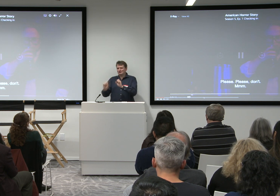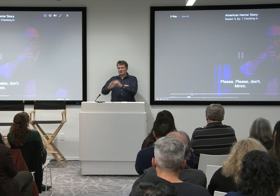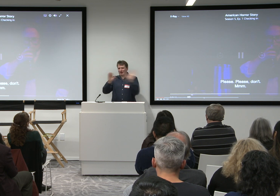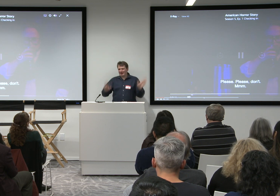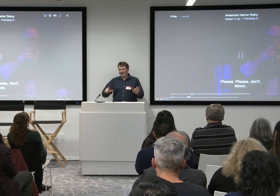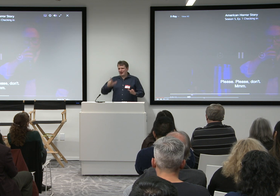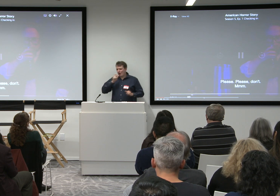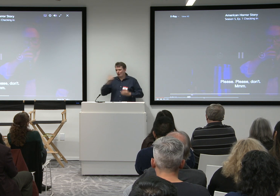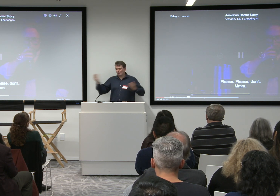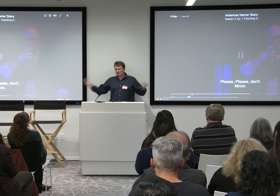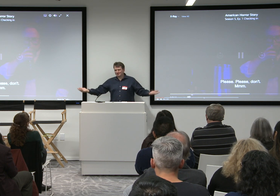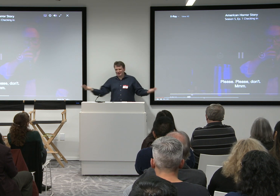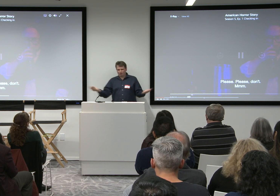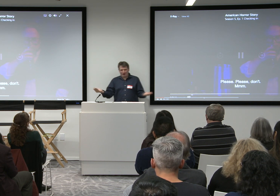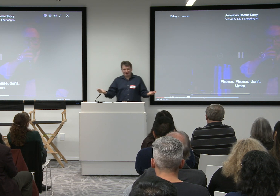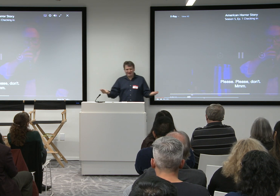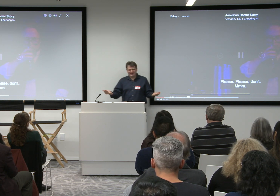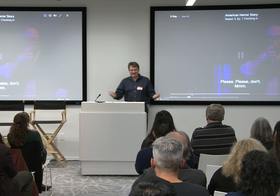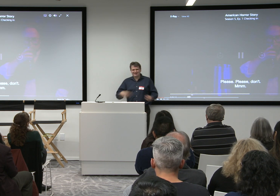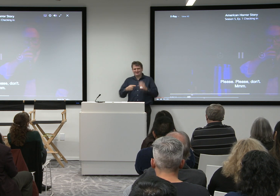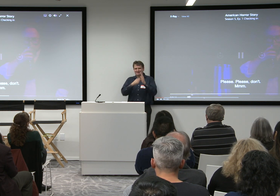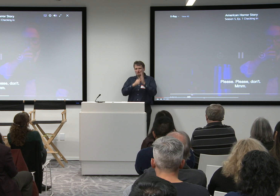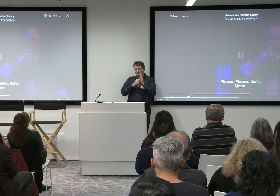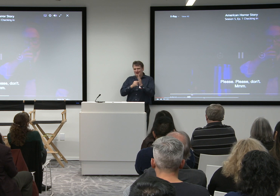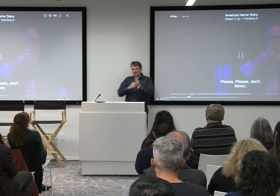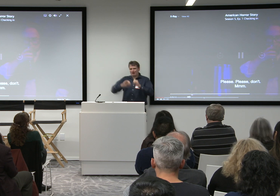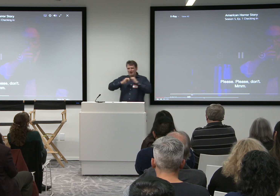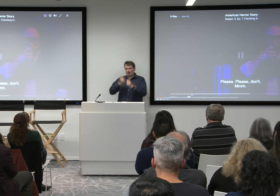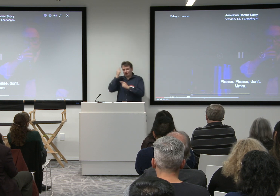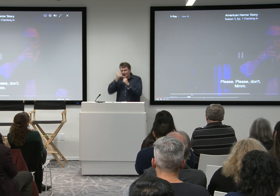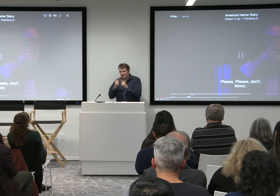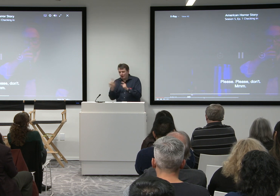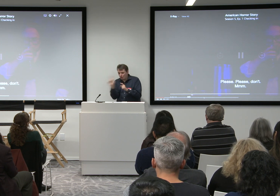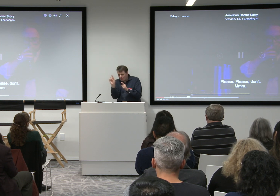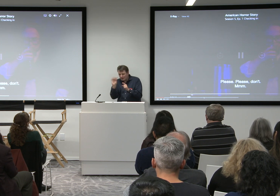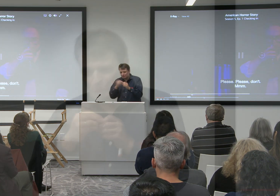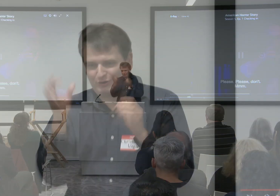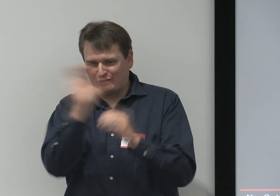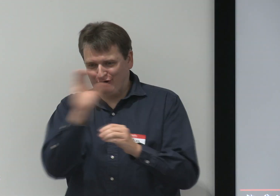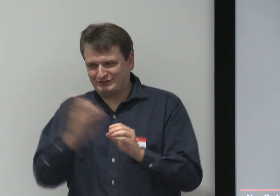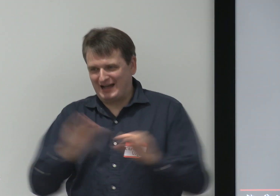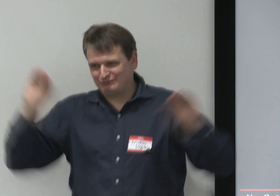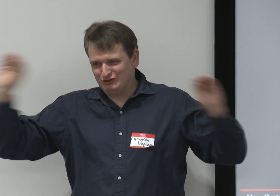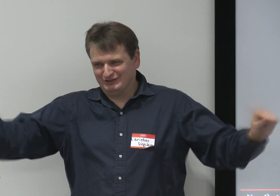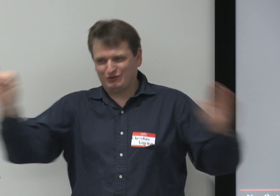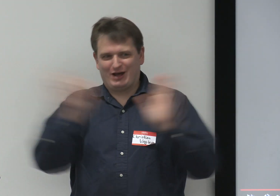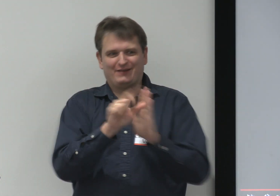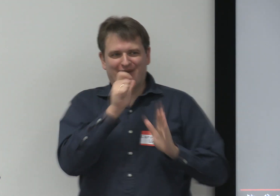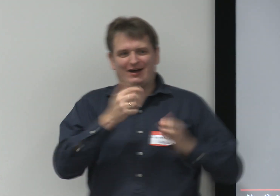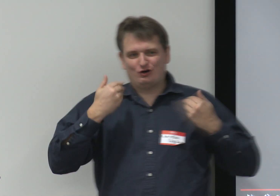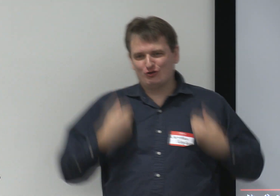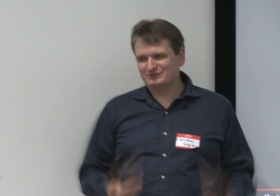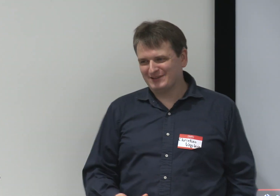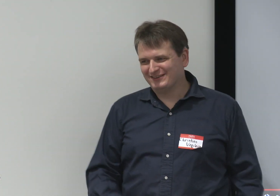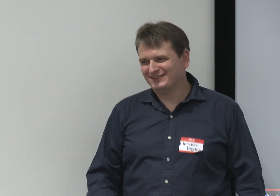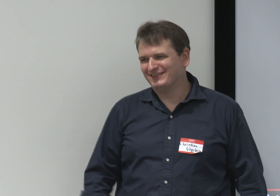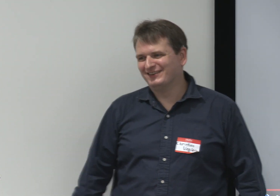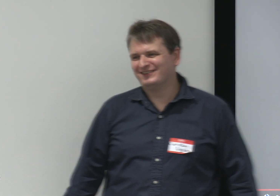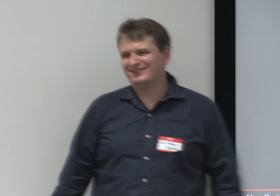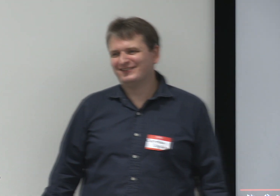second video, it was more clear to you who was speaking and who said what. Now, that's an example about where you think on the screen the caption should be